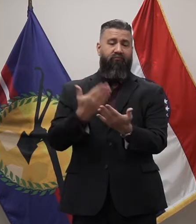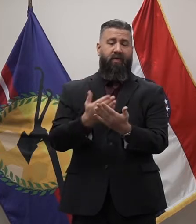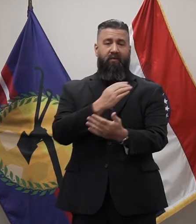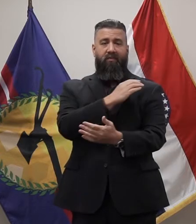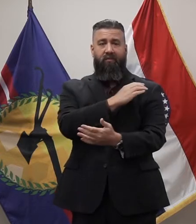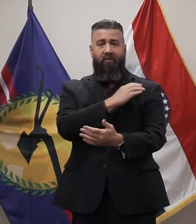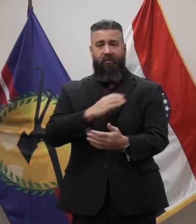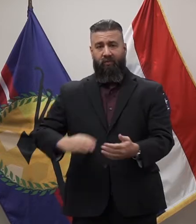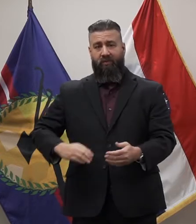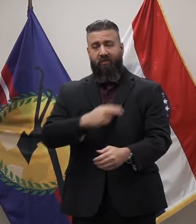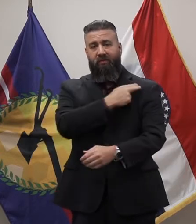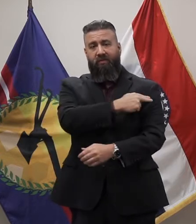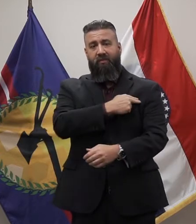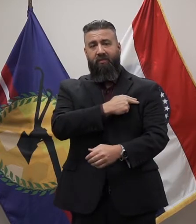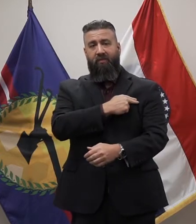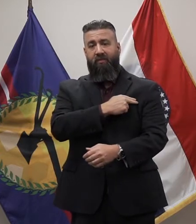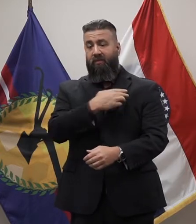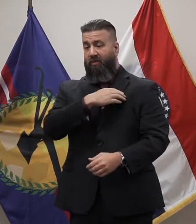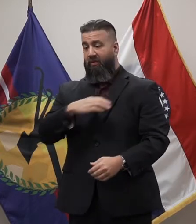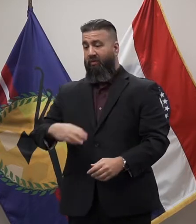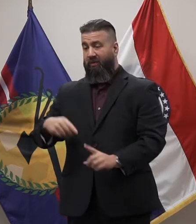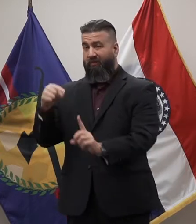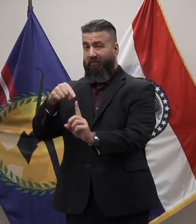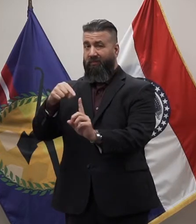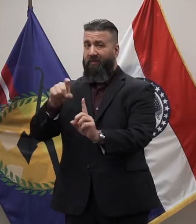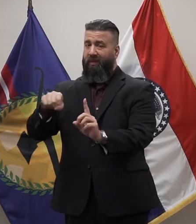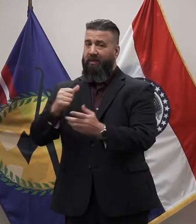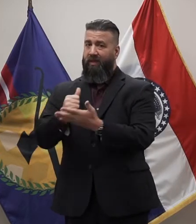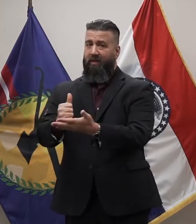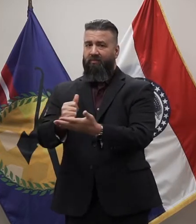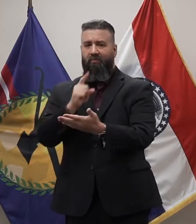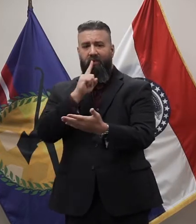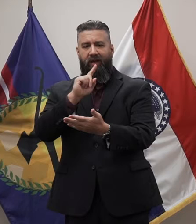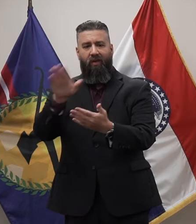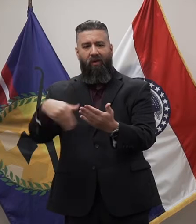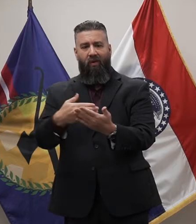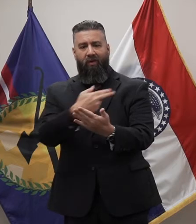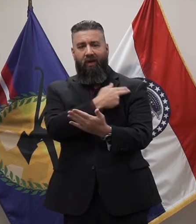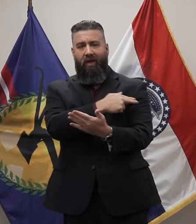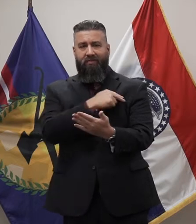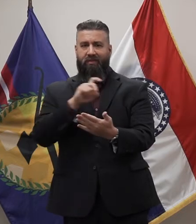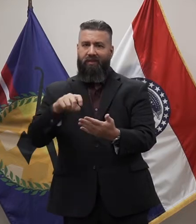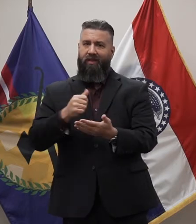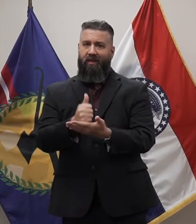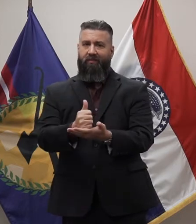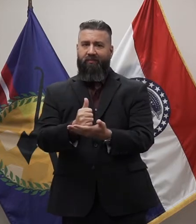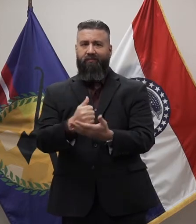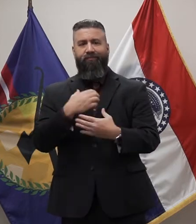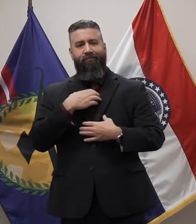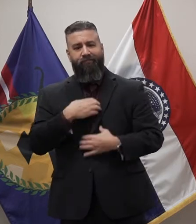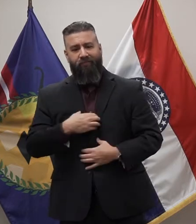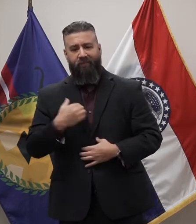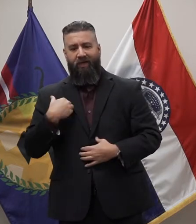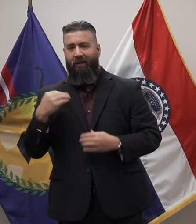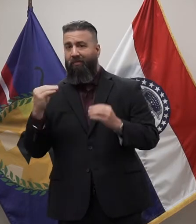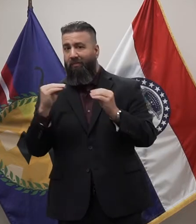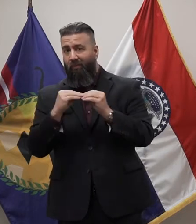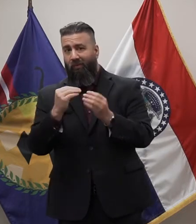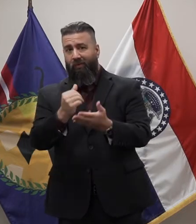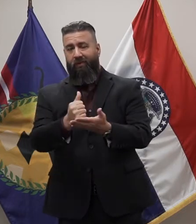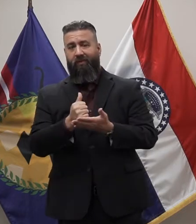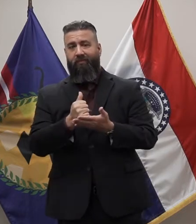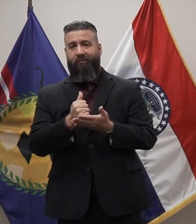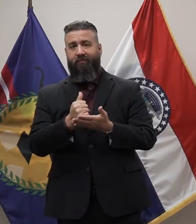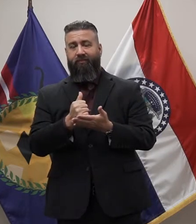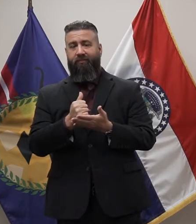Hospital. Christian needs help. All of our health systems need help. We wish we had more help, and we wish we had more help, and we wish every hospital could